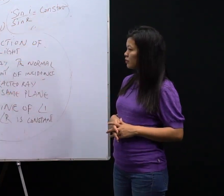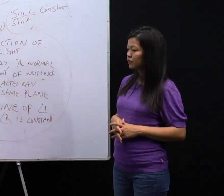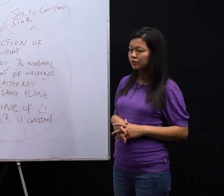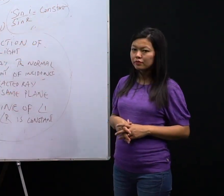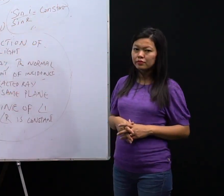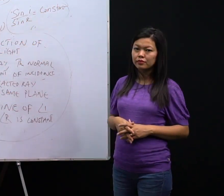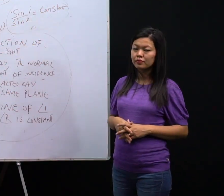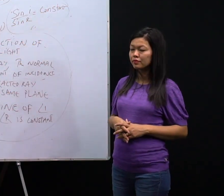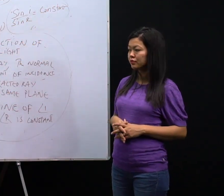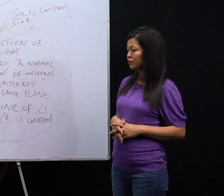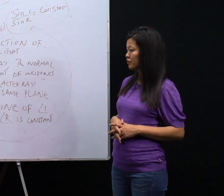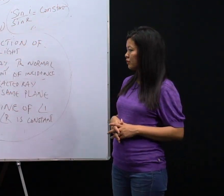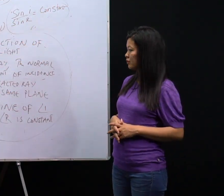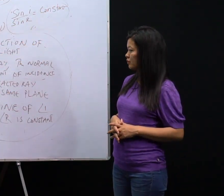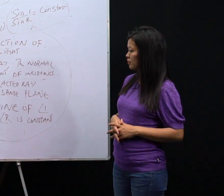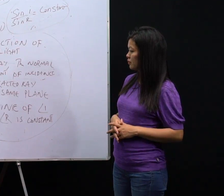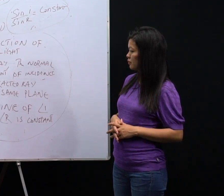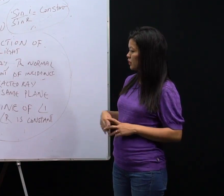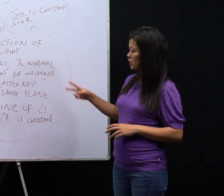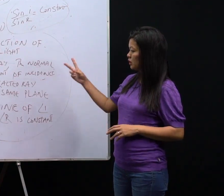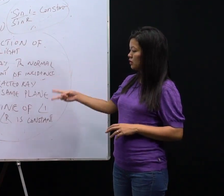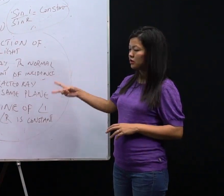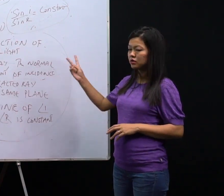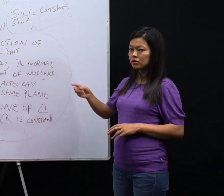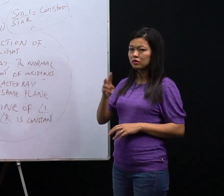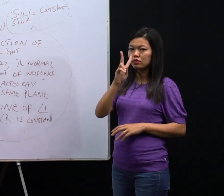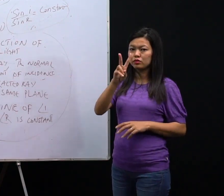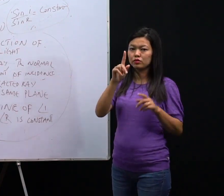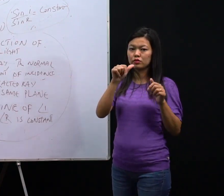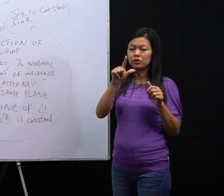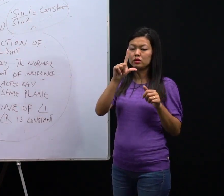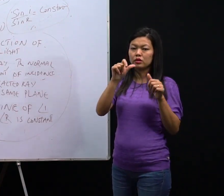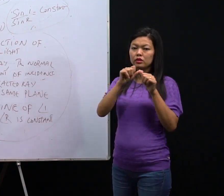Clear? So students, these are the two laws of refraction of light.